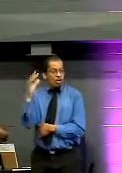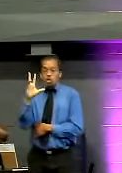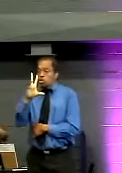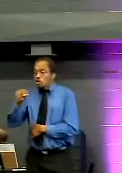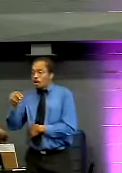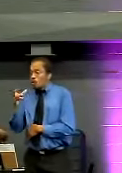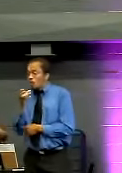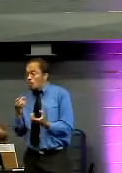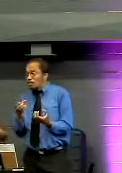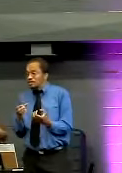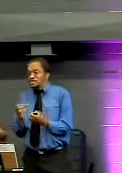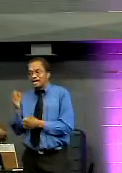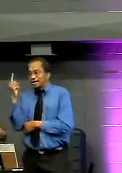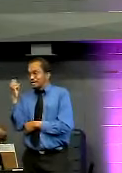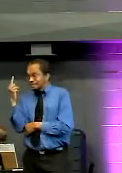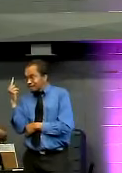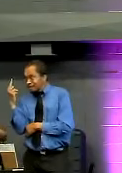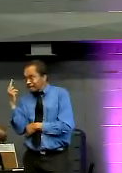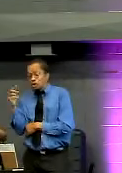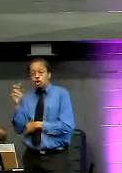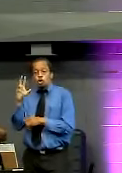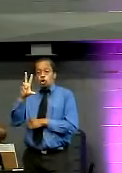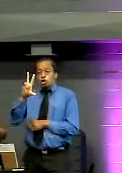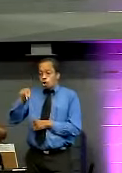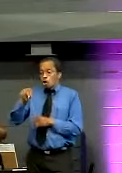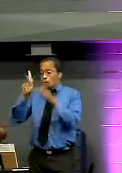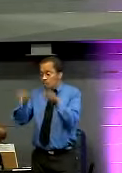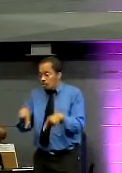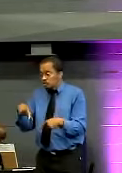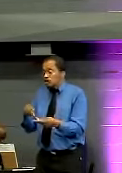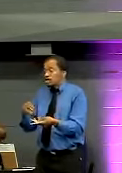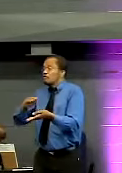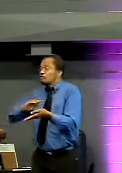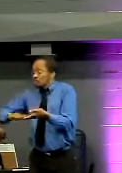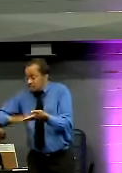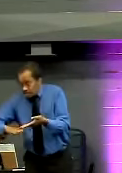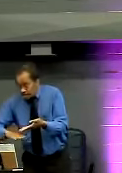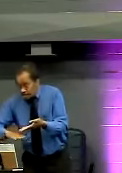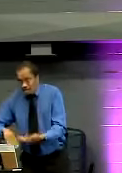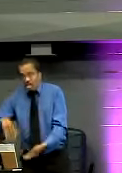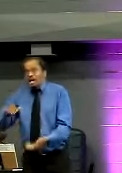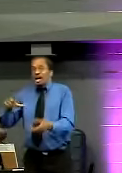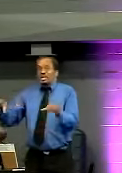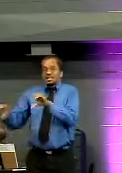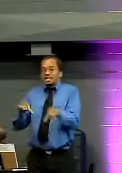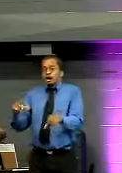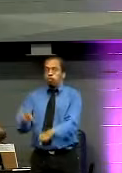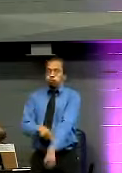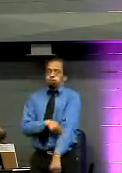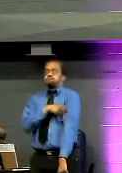bigger person, nobody forgives. So they bitter so long, they don't know why they